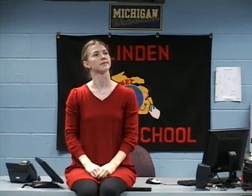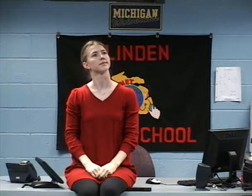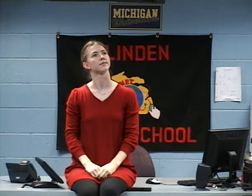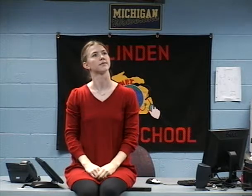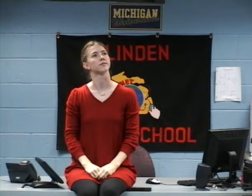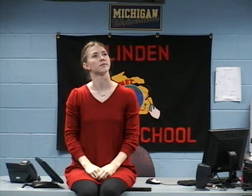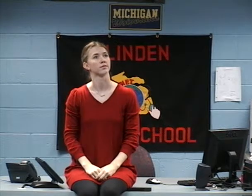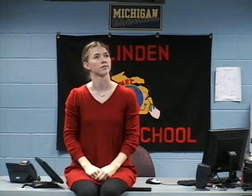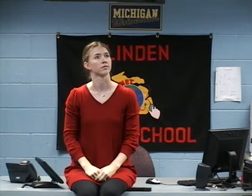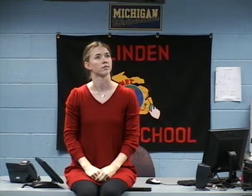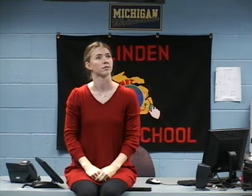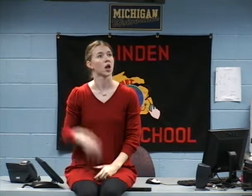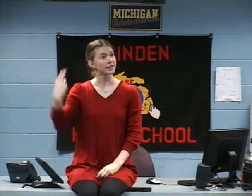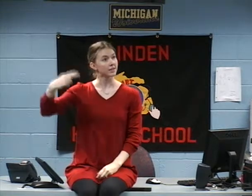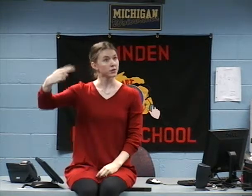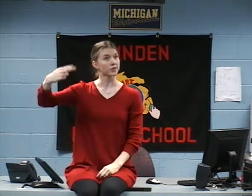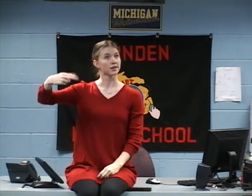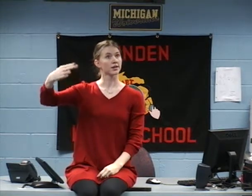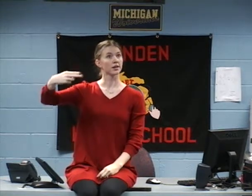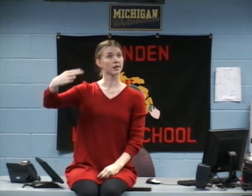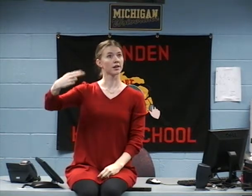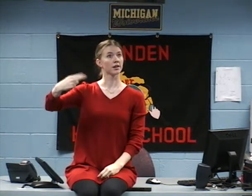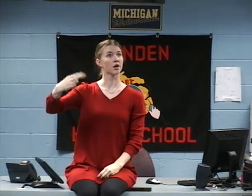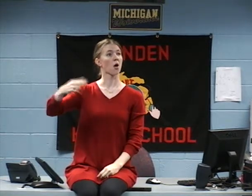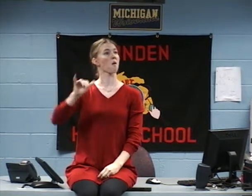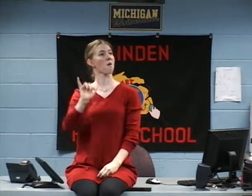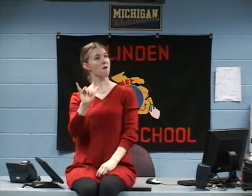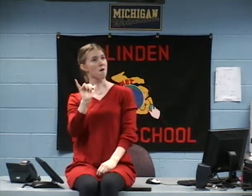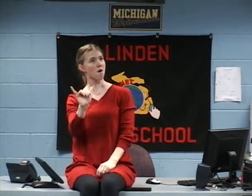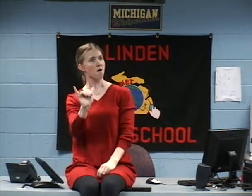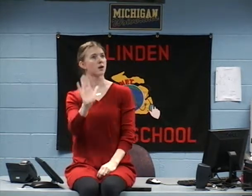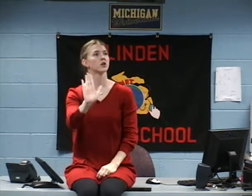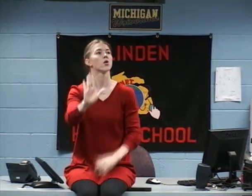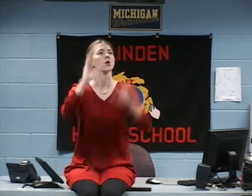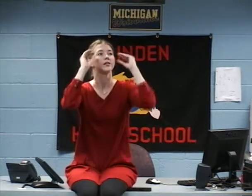You should know. What's 33? It's like that's 3.